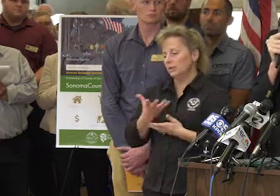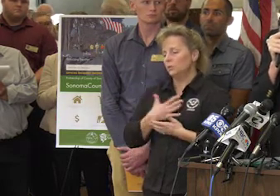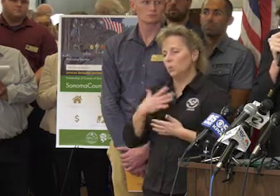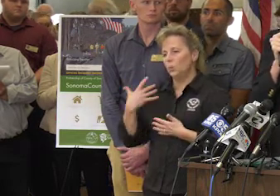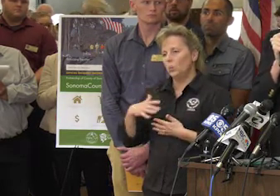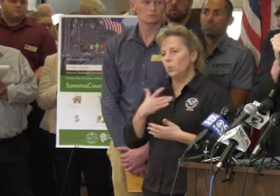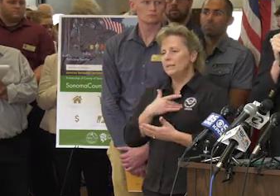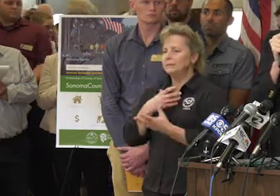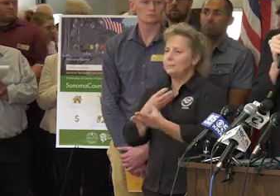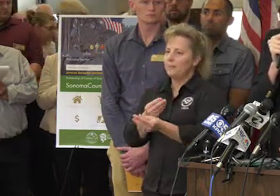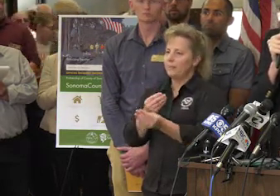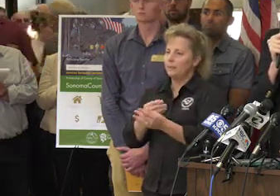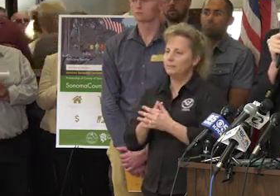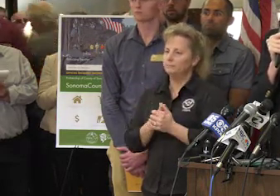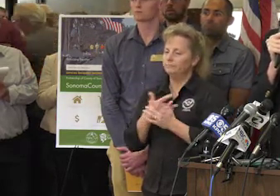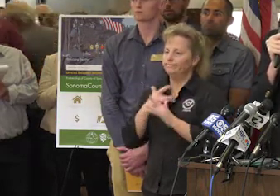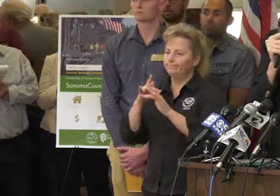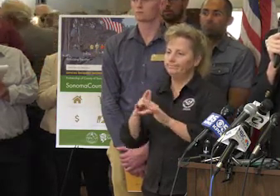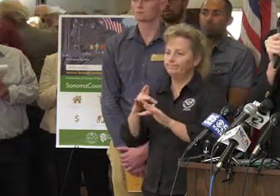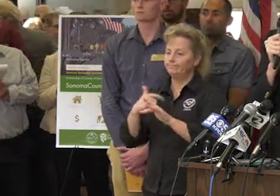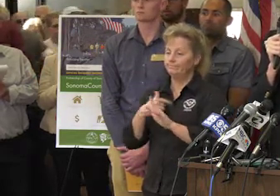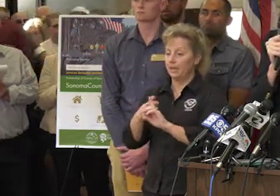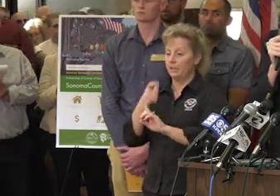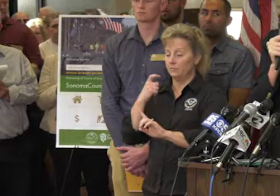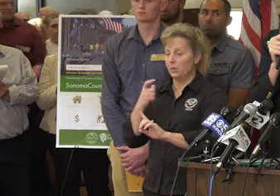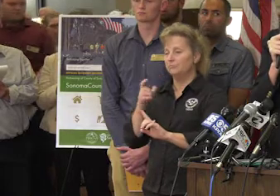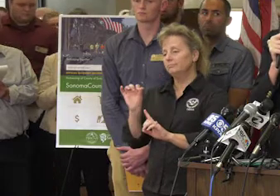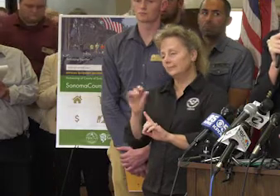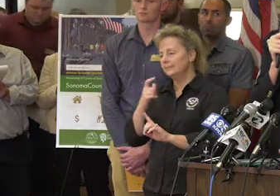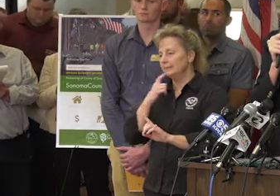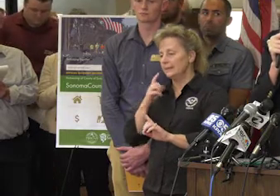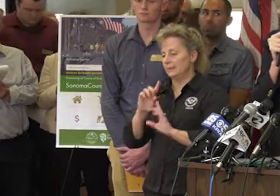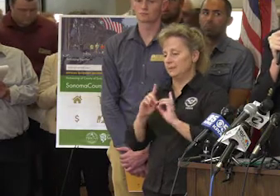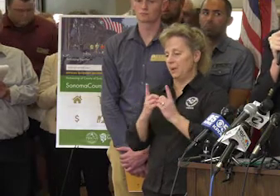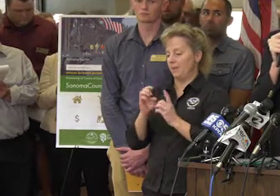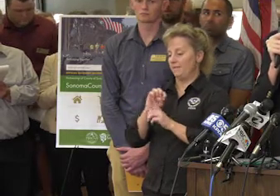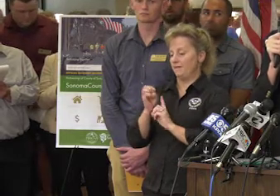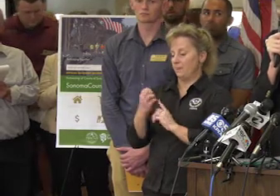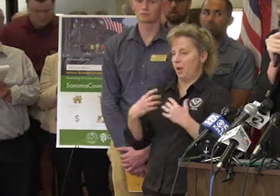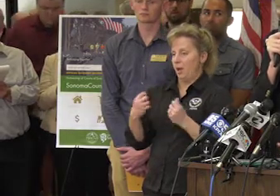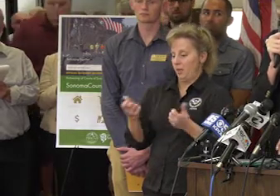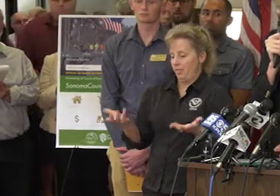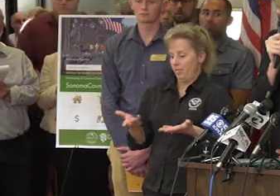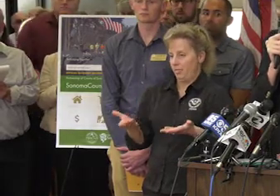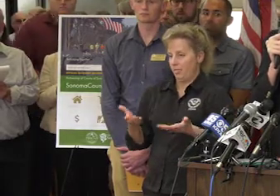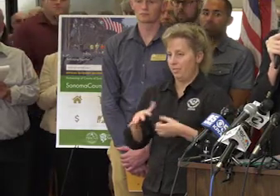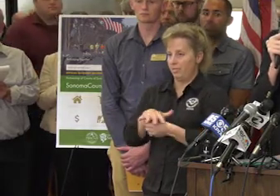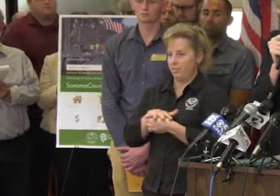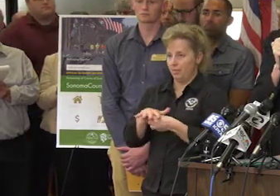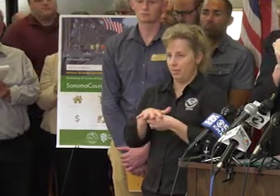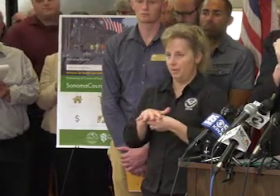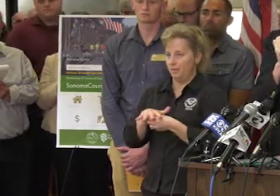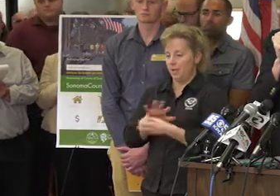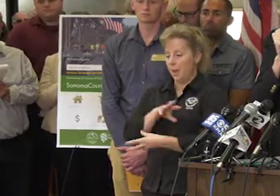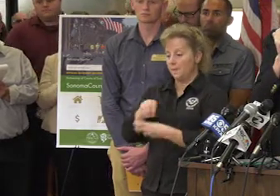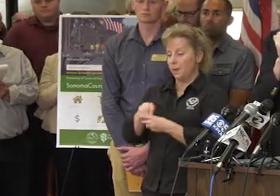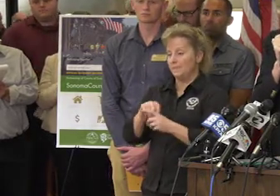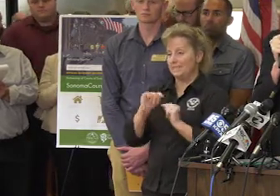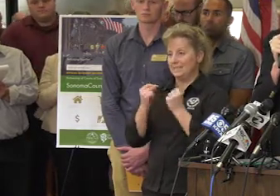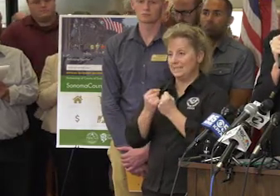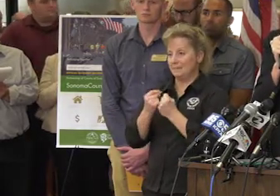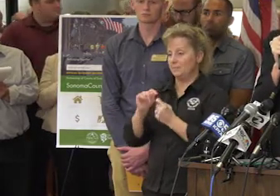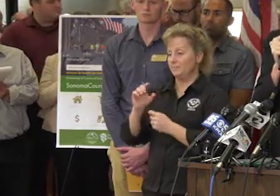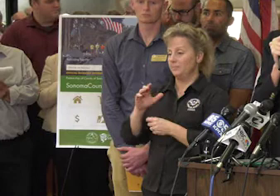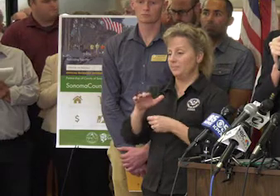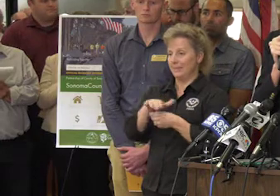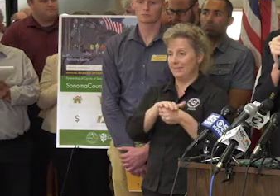deepest sympathy. I'm from, like I said, the Department of Environmental Health, and we're part of a team that the